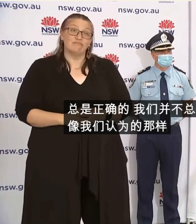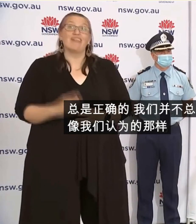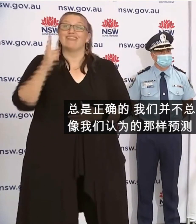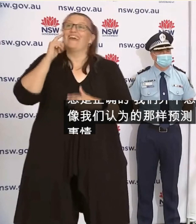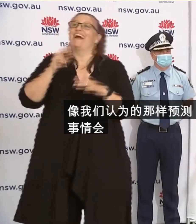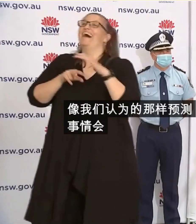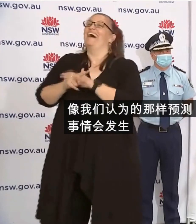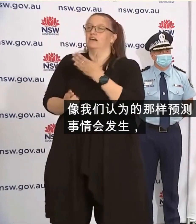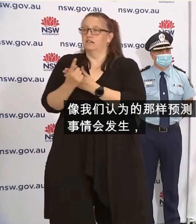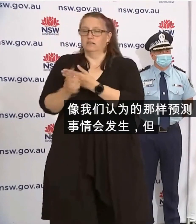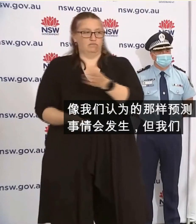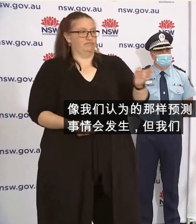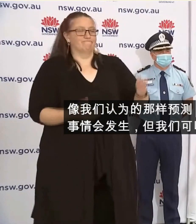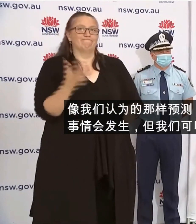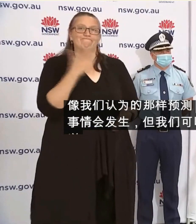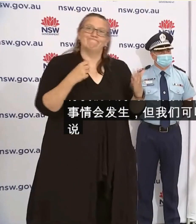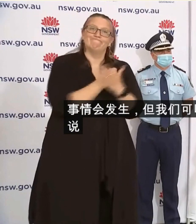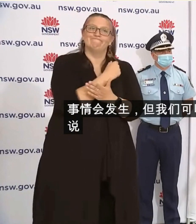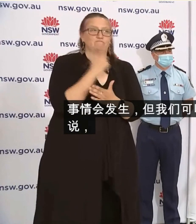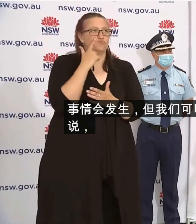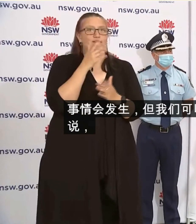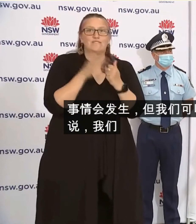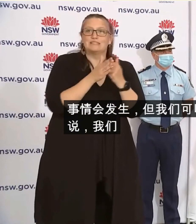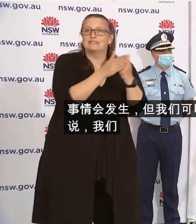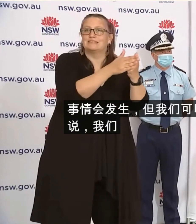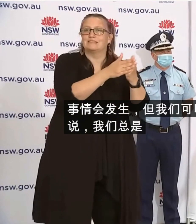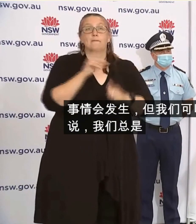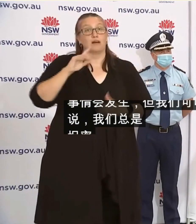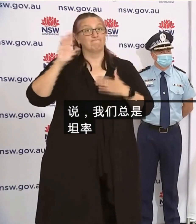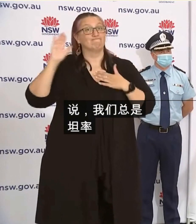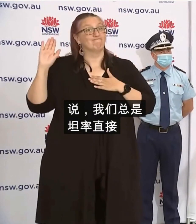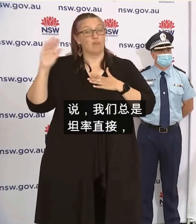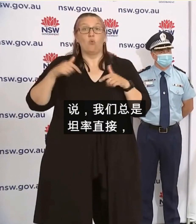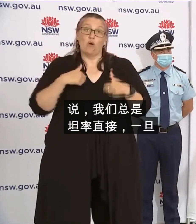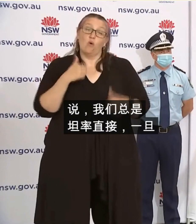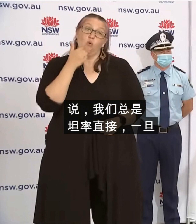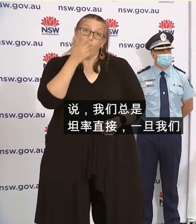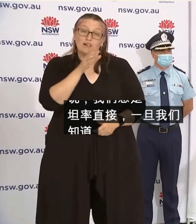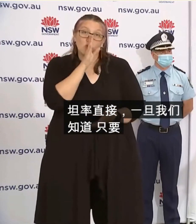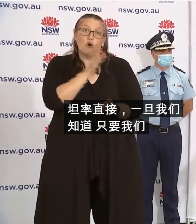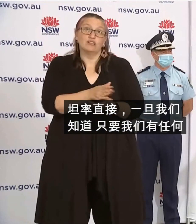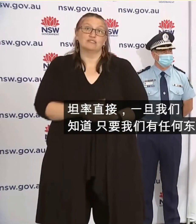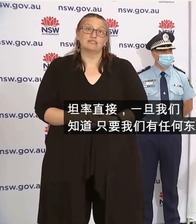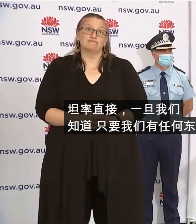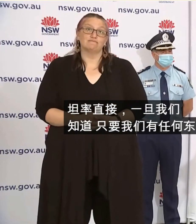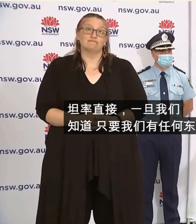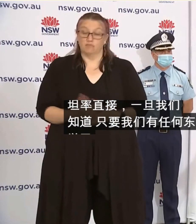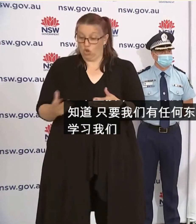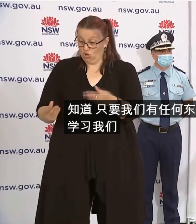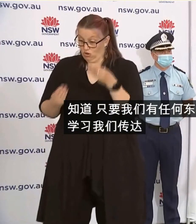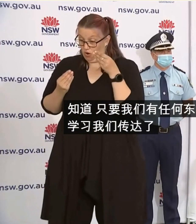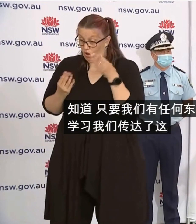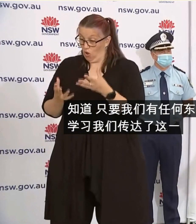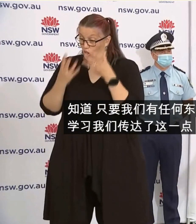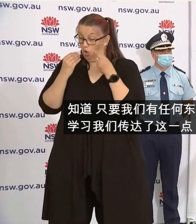the way we think they're going to happen. But what we can say, hand on heart, is we're always upfront and direct. And as soon as we know anything, as soon as we have a